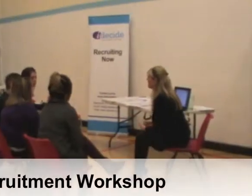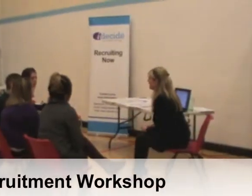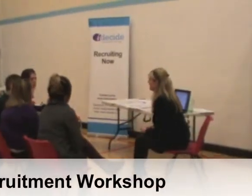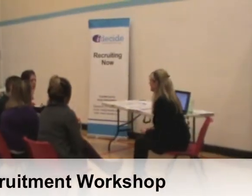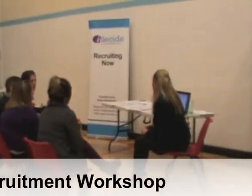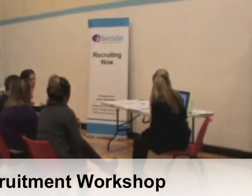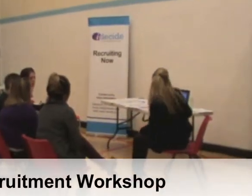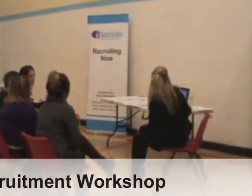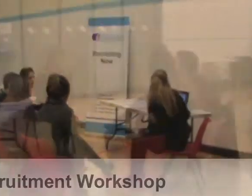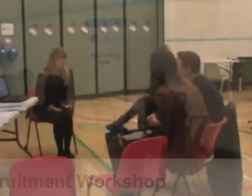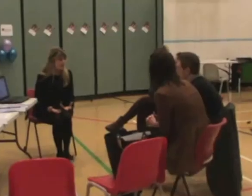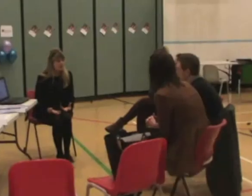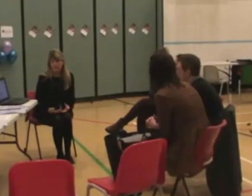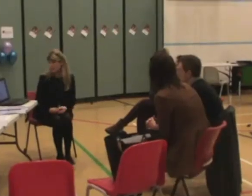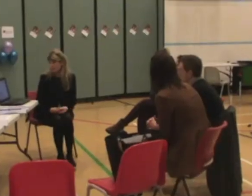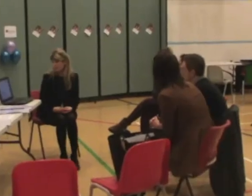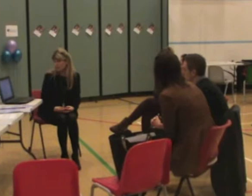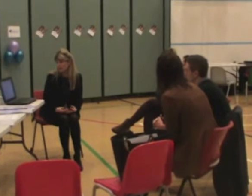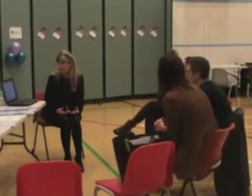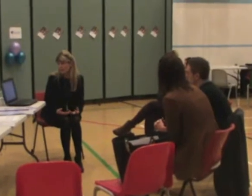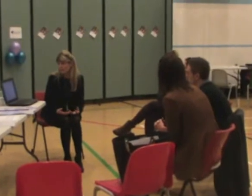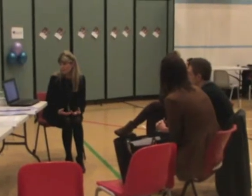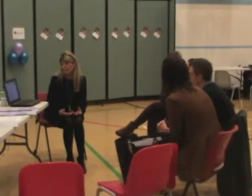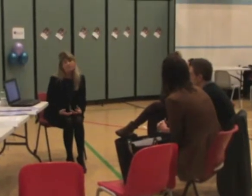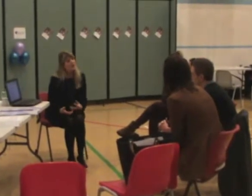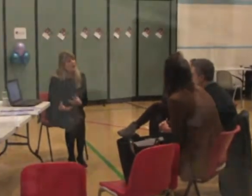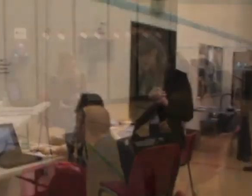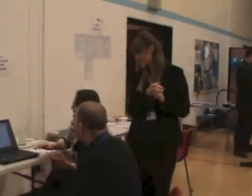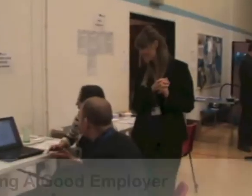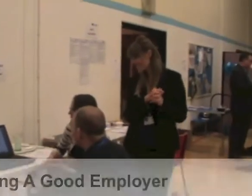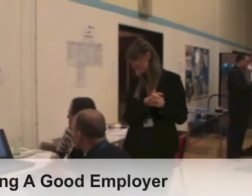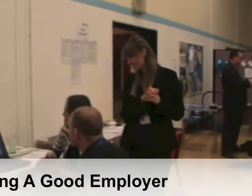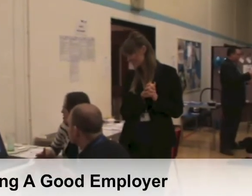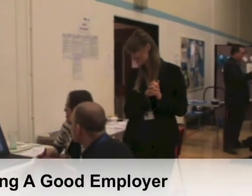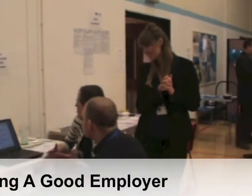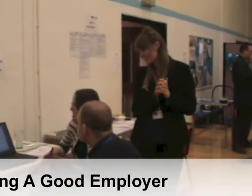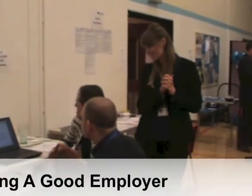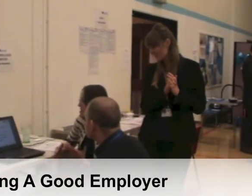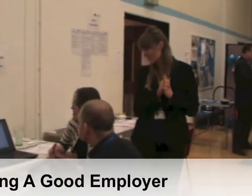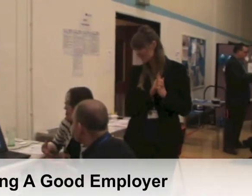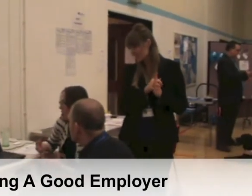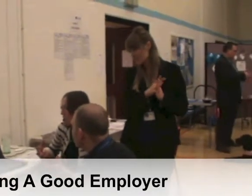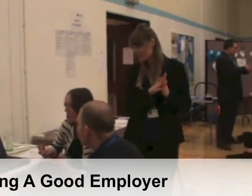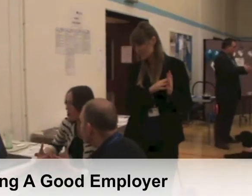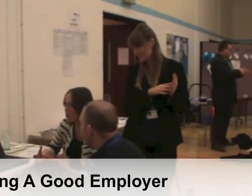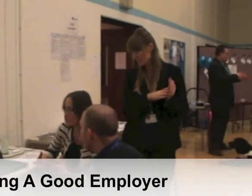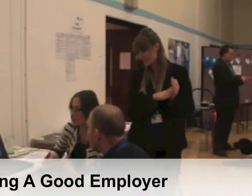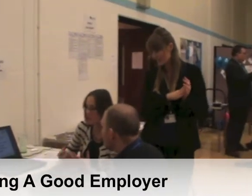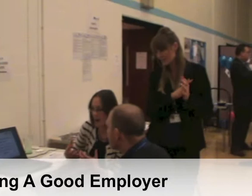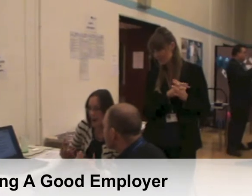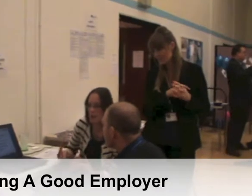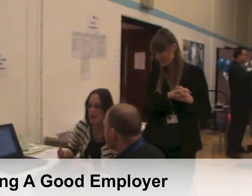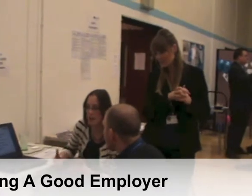Workshop dealt with recruiting and managing personal assistants, while the Becoming a Good Employer Workshop addressed issues associated